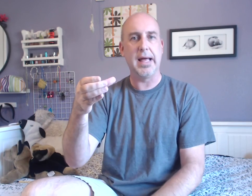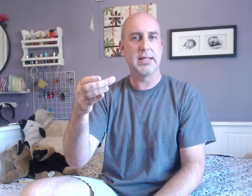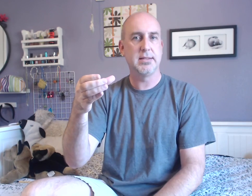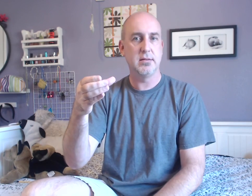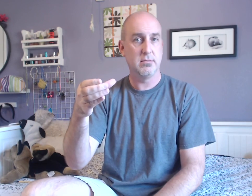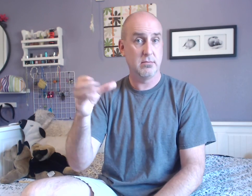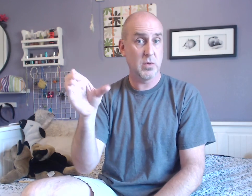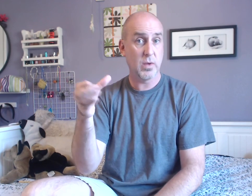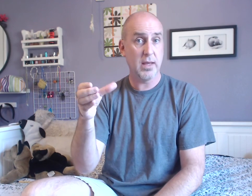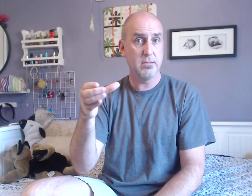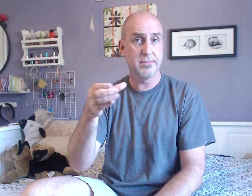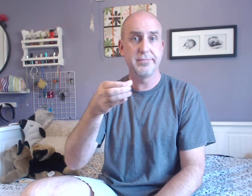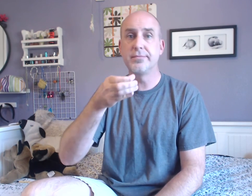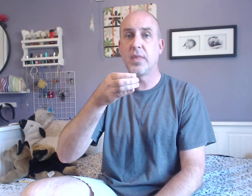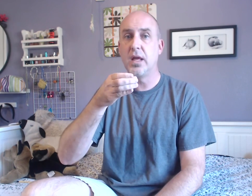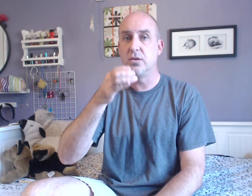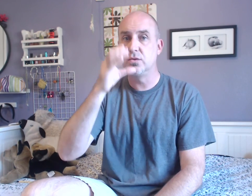glass. Okay? And you just